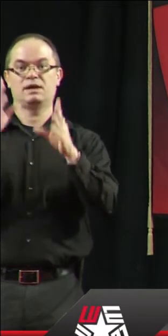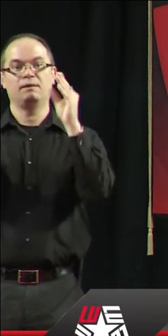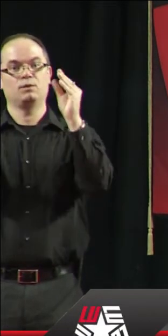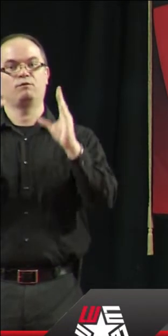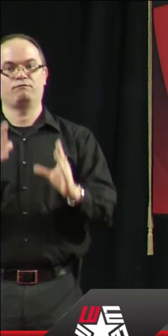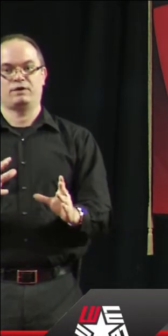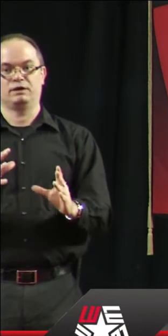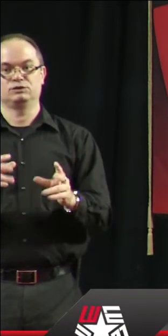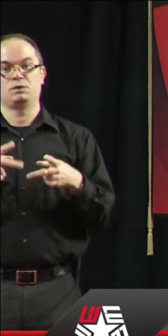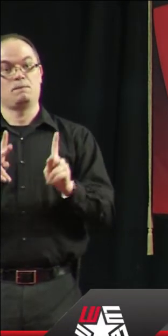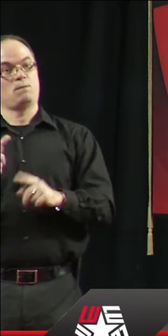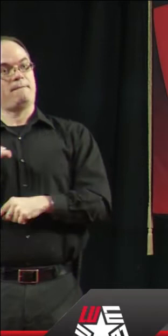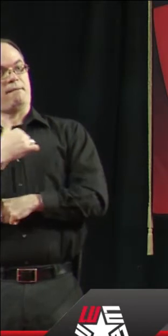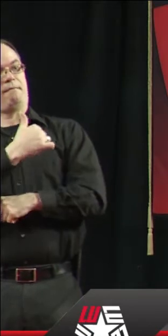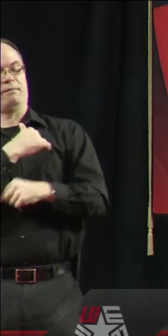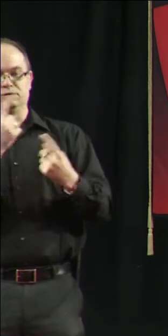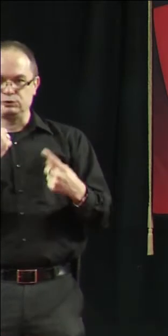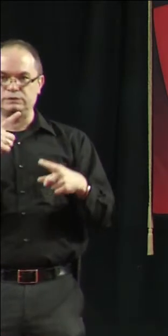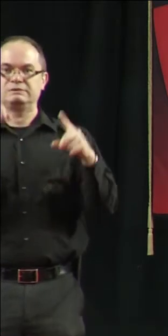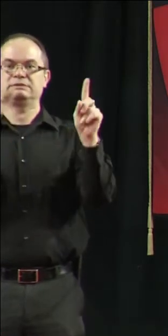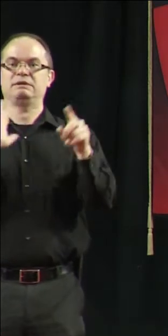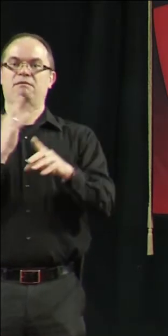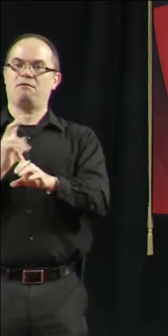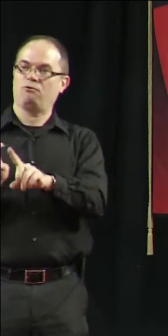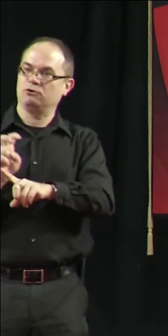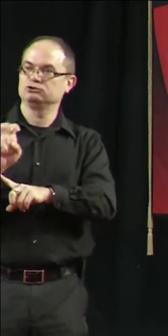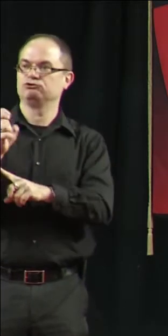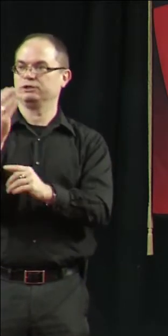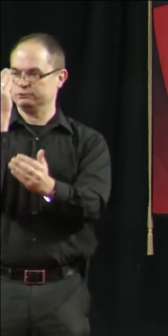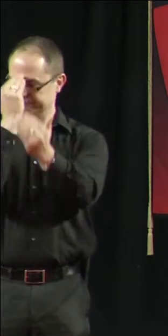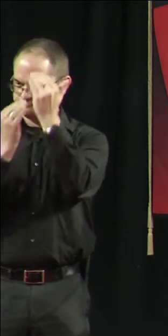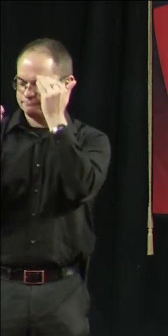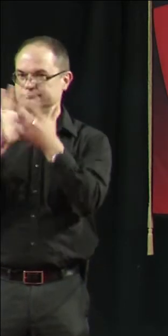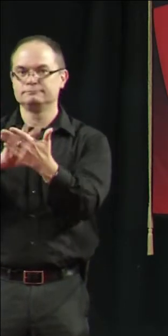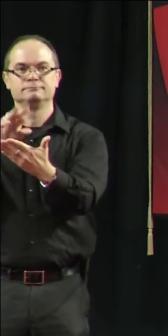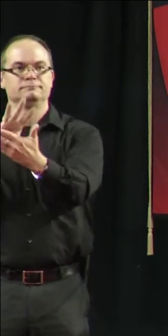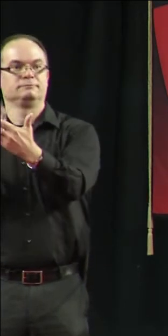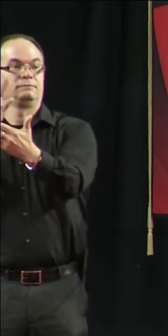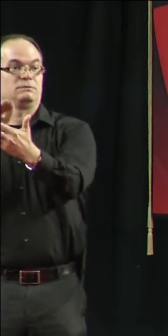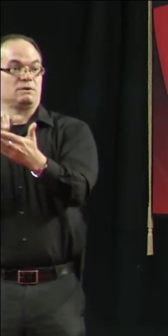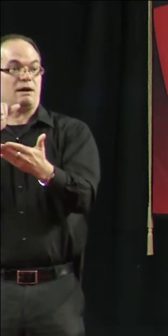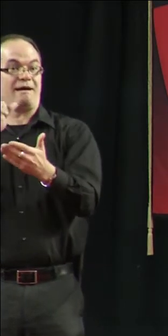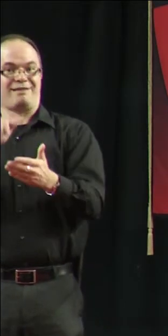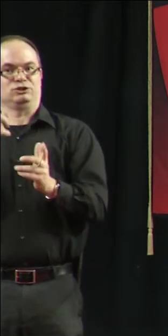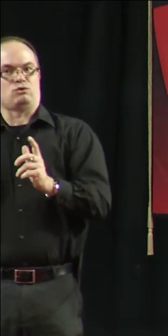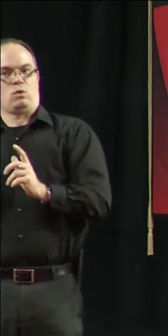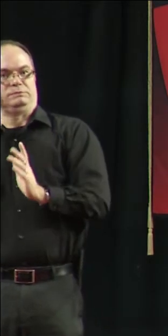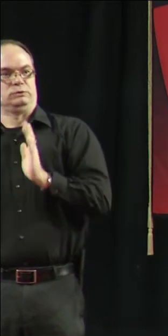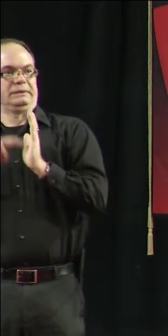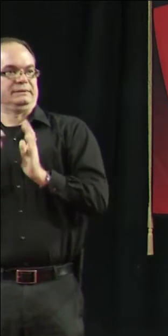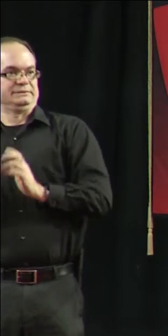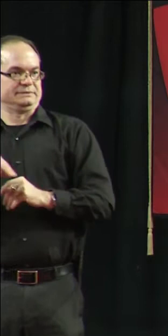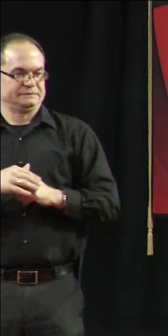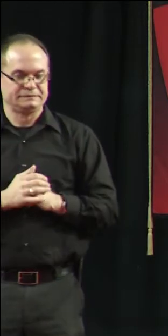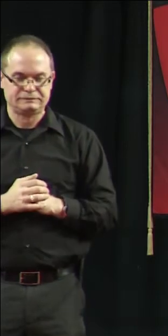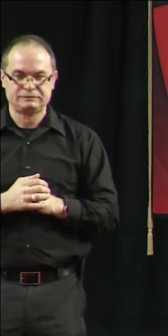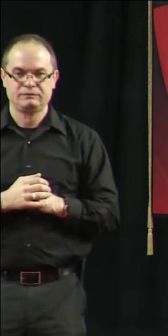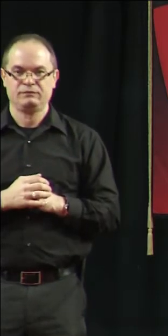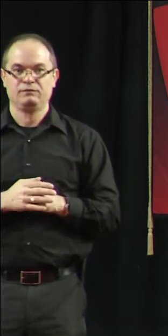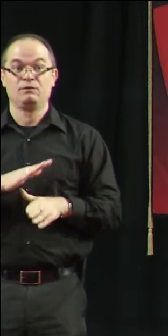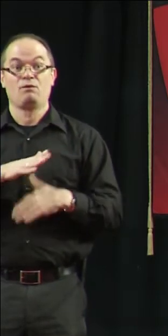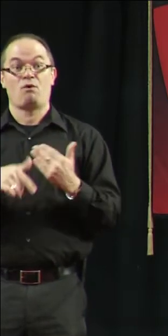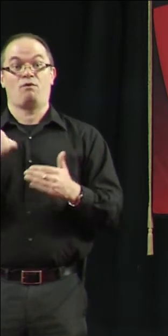professors allowed us to succeed in our journey for knowledge and should never go unnoticed. All of us